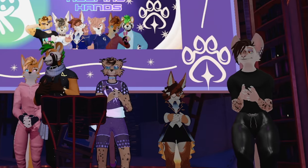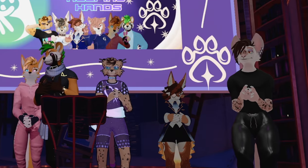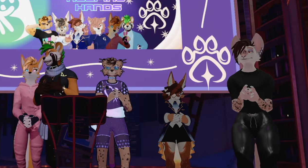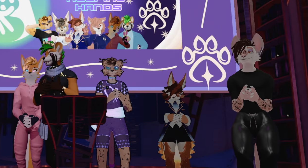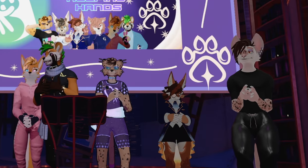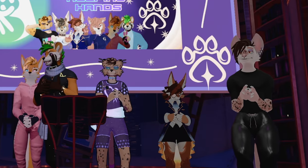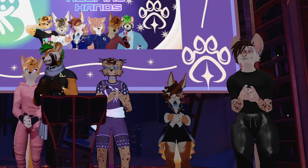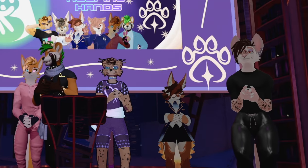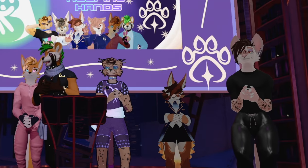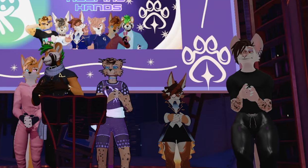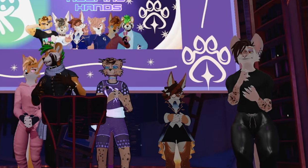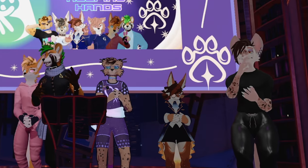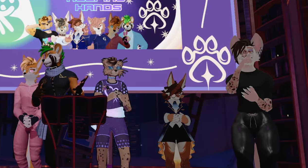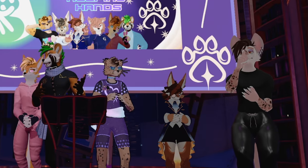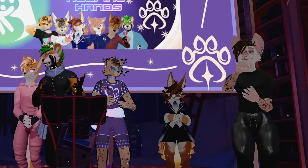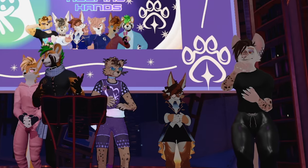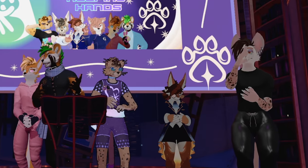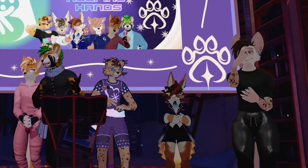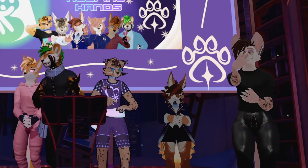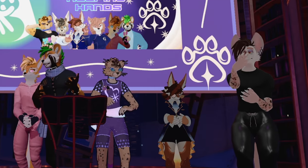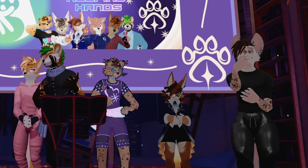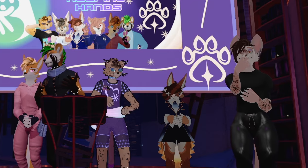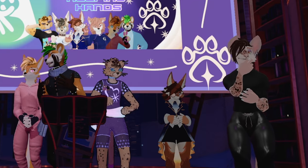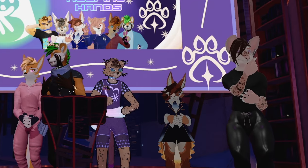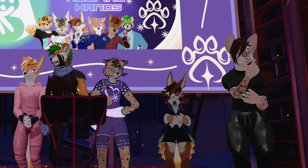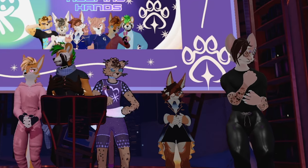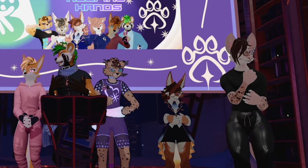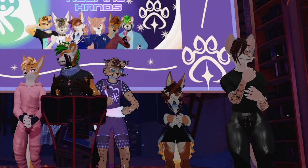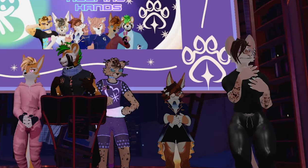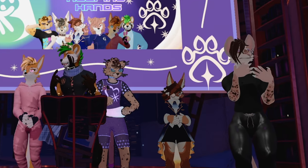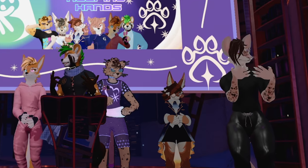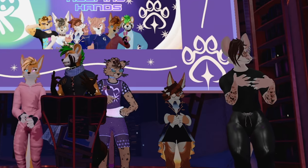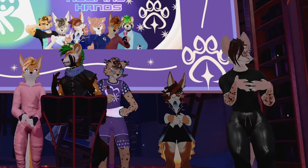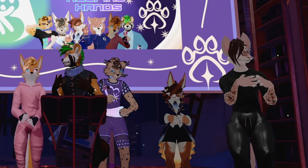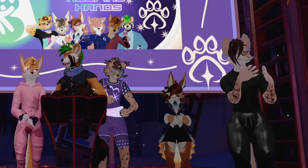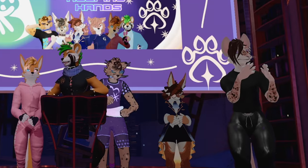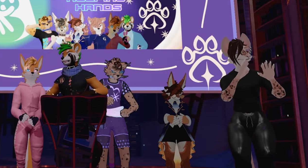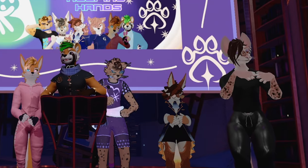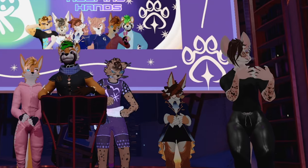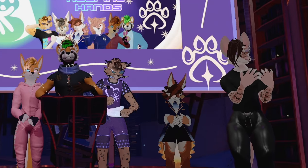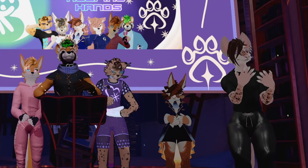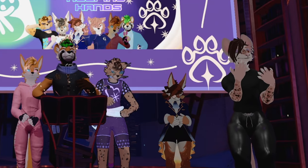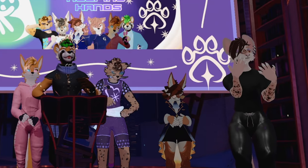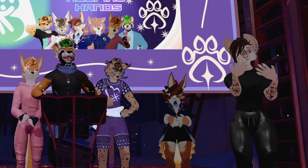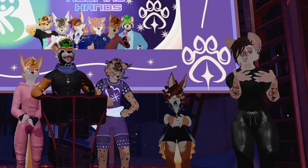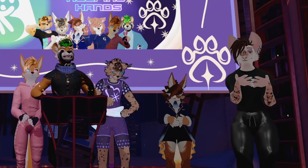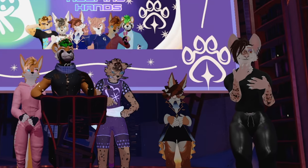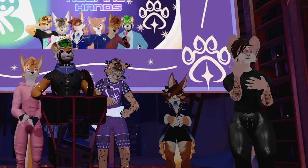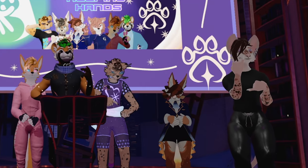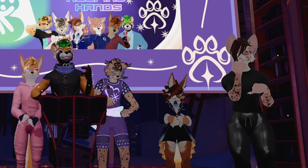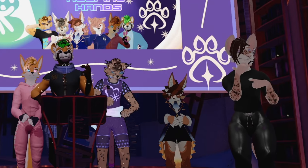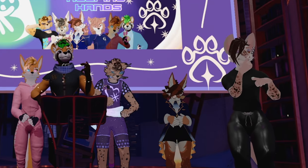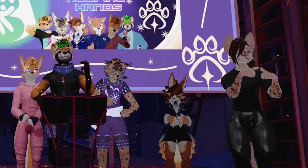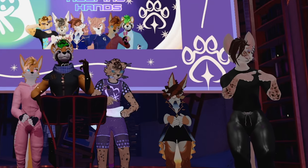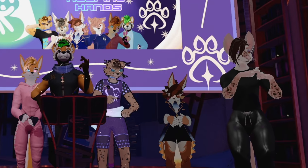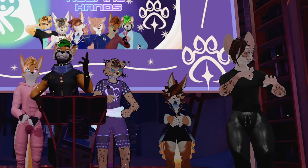Zach Gregory asked if we have any recommendations for avatars that are easier to understand sign language in. I